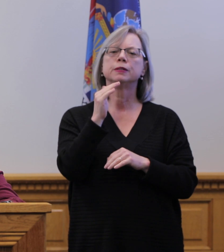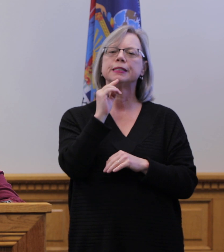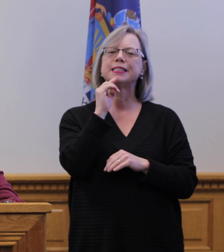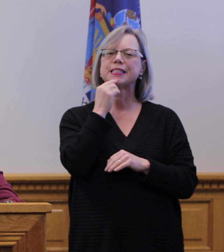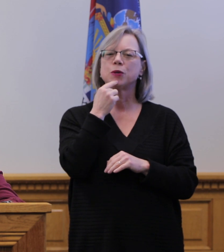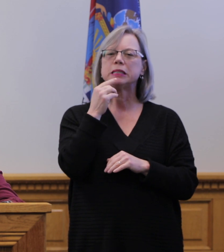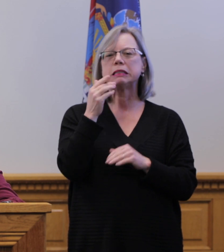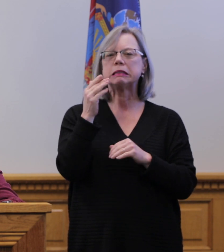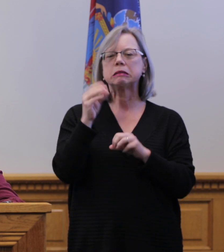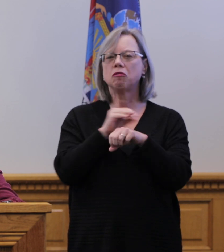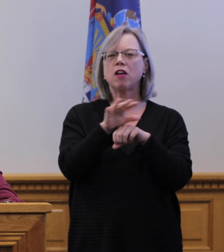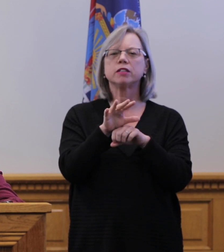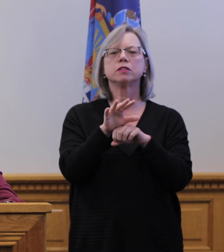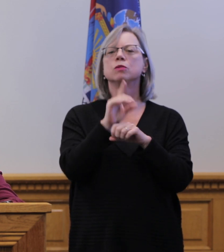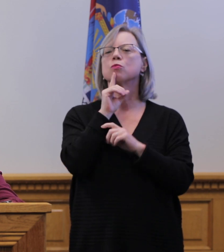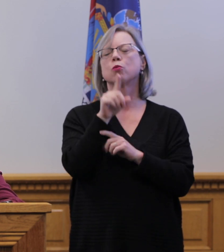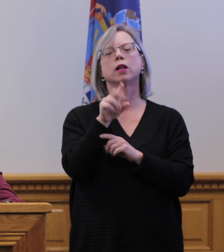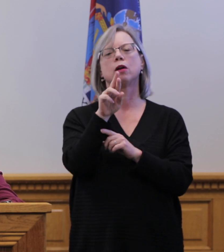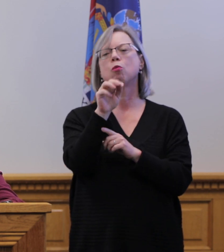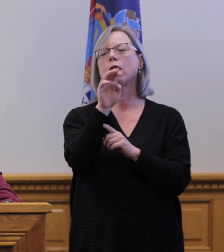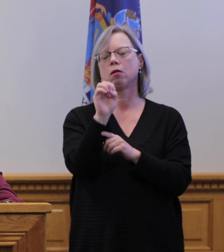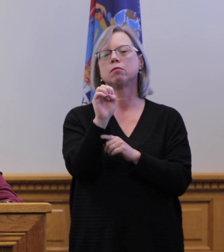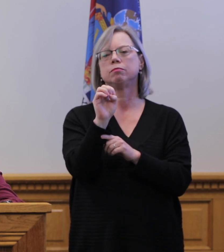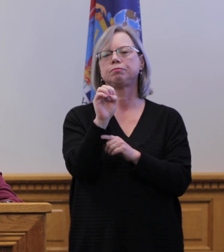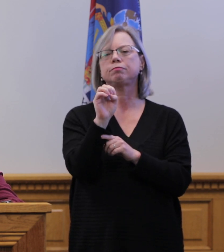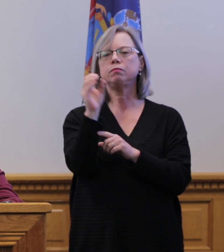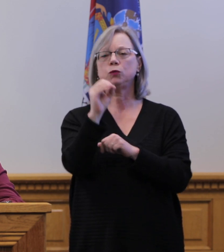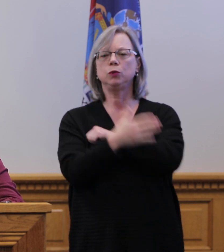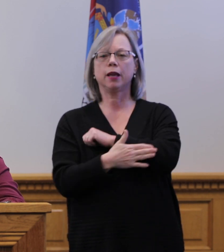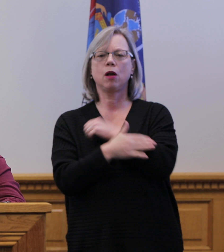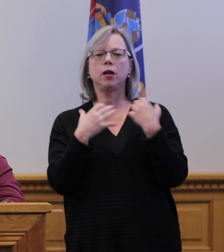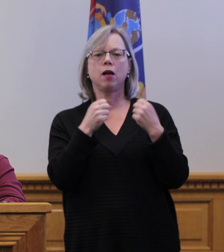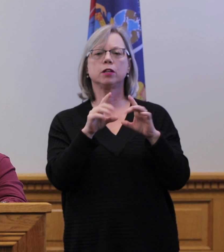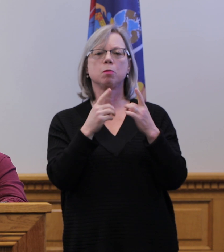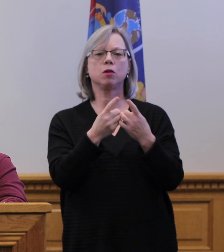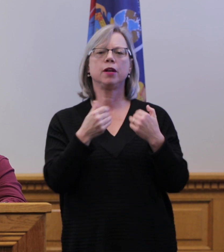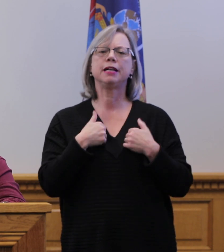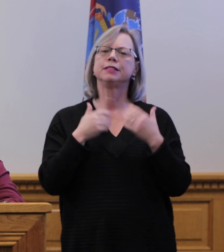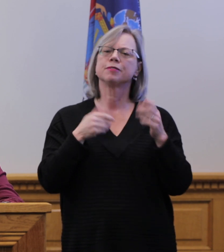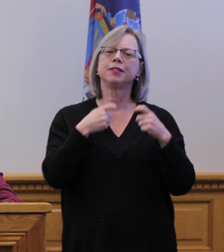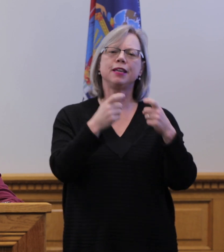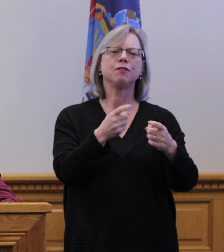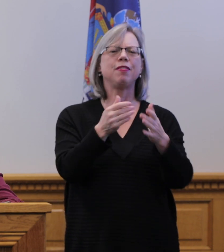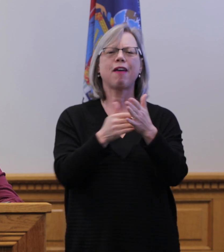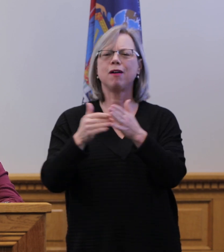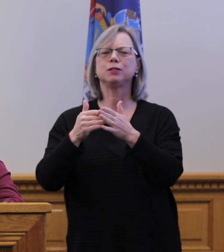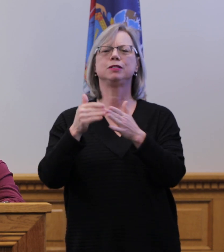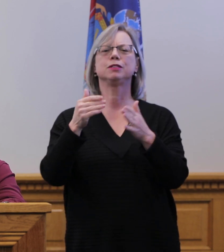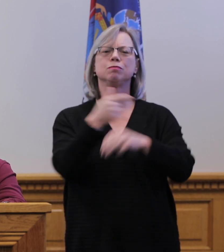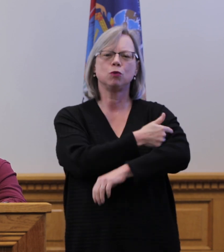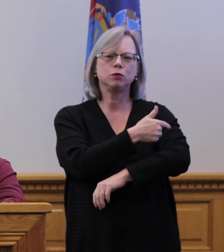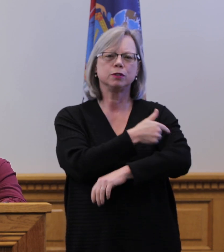effects are rare. The Oswego County Health Department has administered thousands of doses of vaccine with no reports of severe